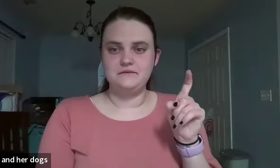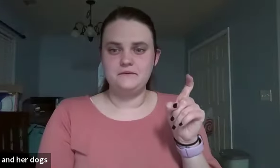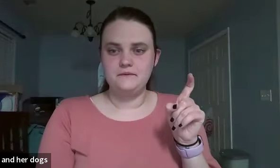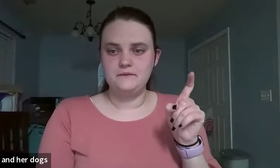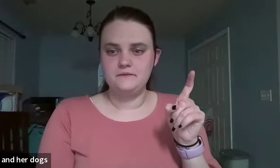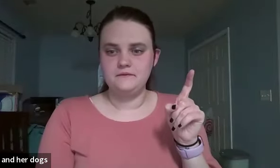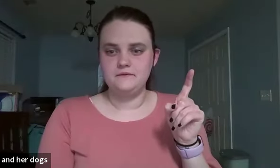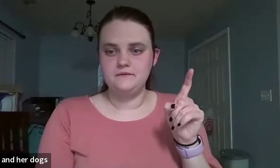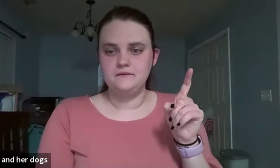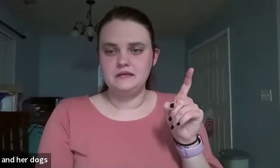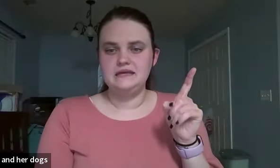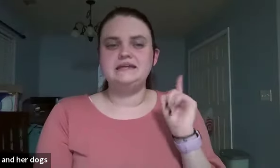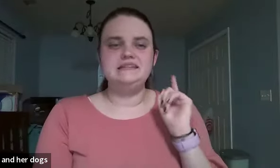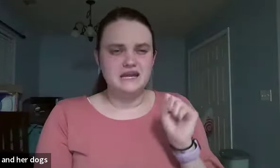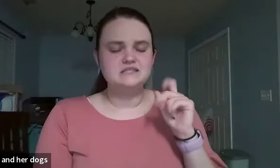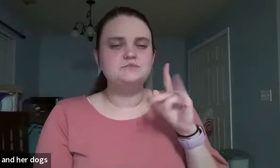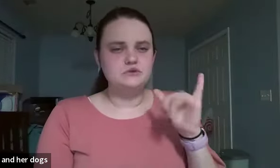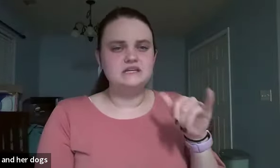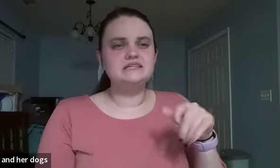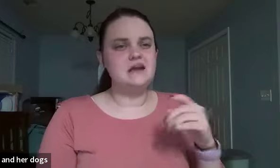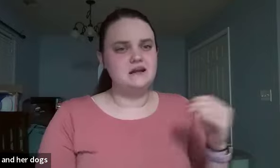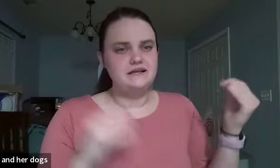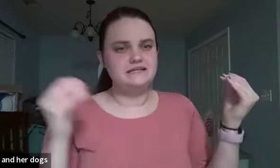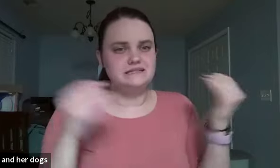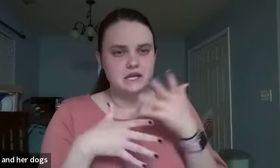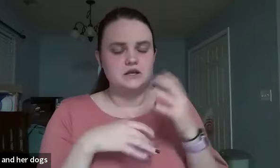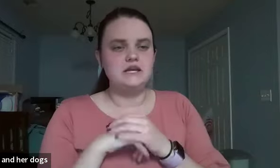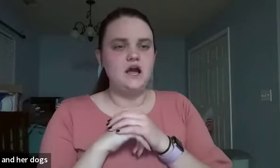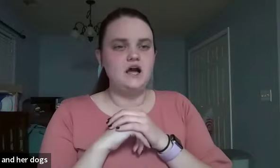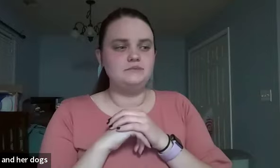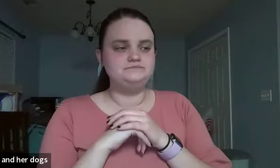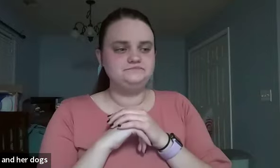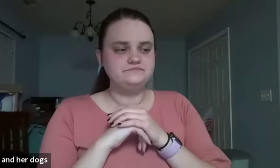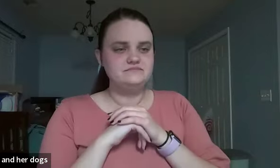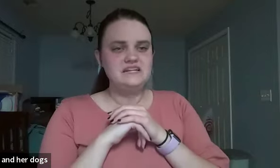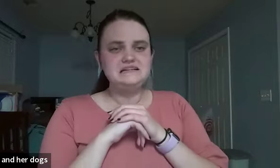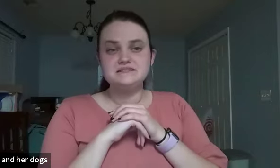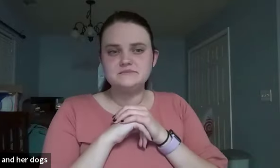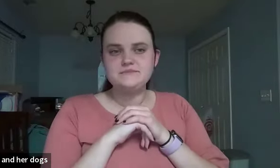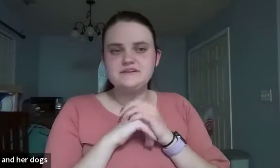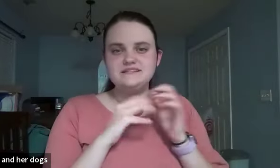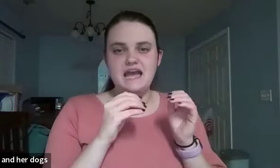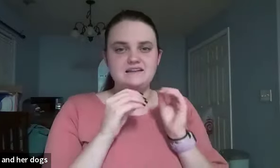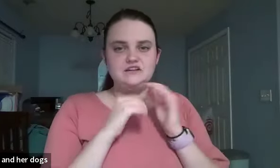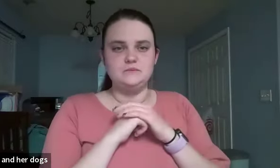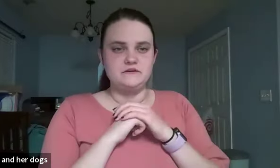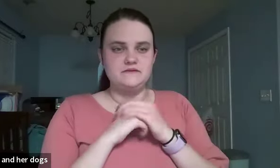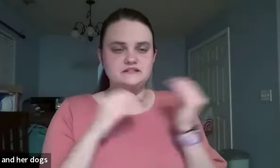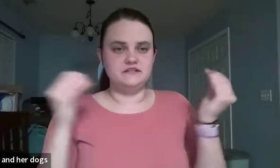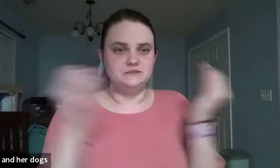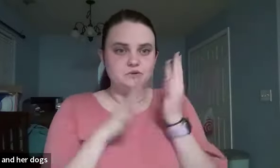of? Yeah, spooky is kind of like scary. Sometimes I like to add a little bit of effect of like